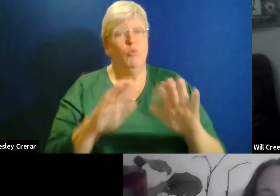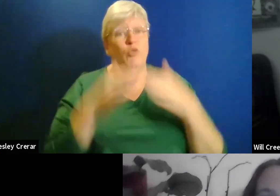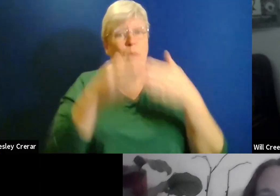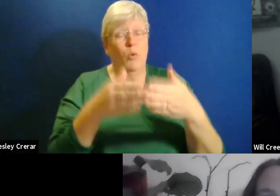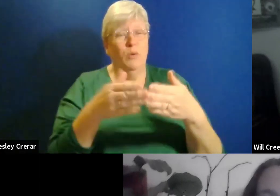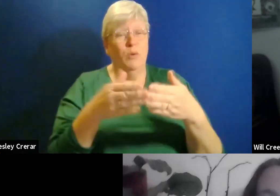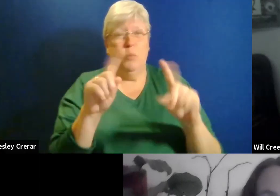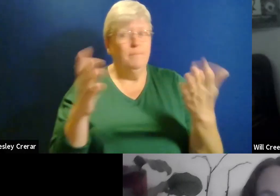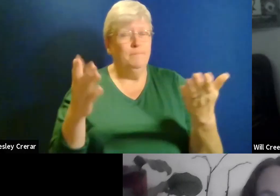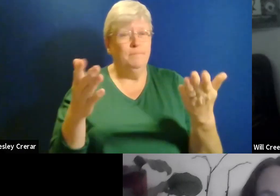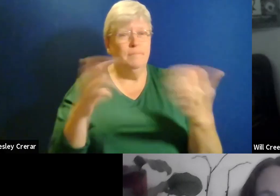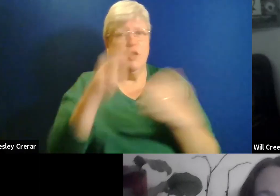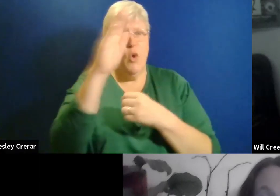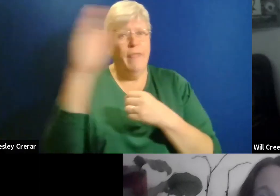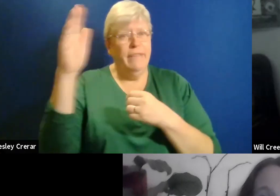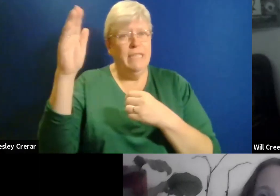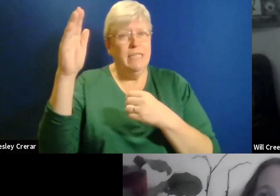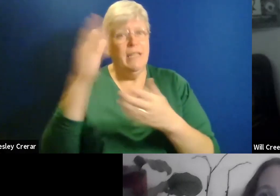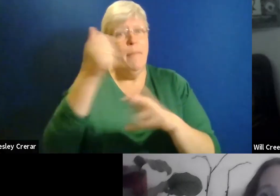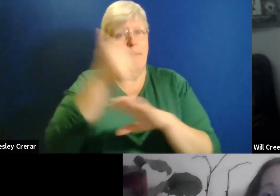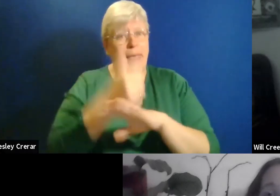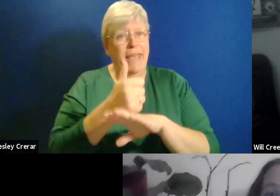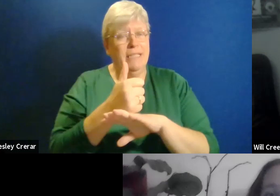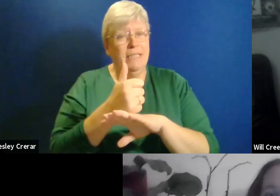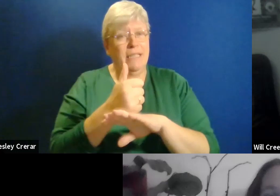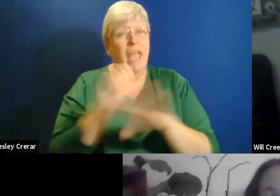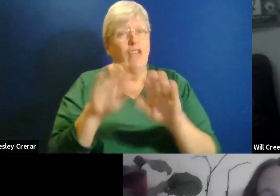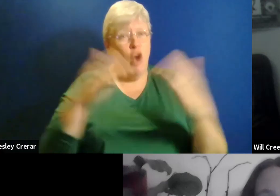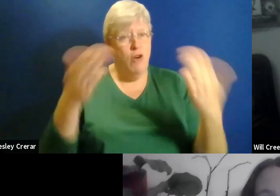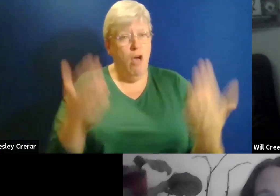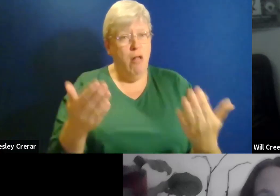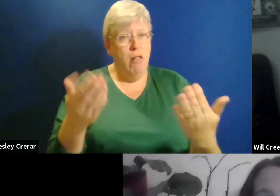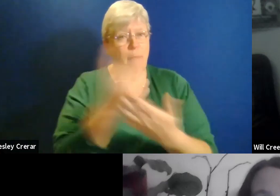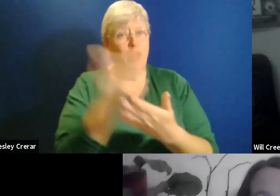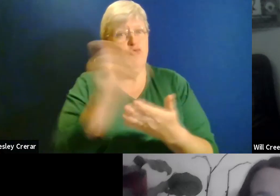is a northeast-based literary journal.